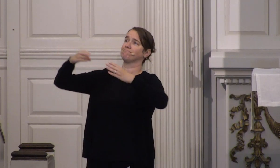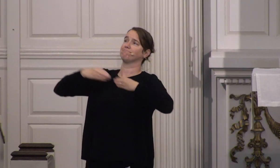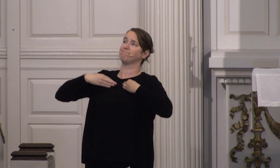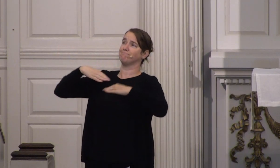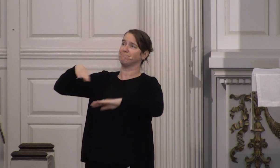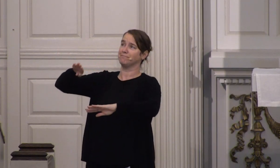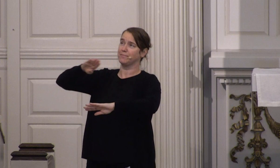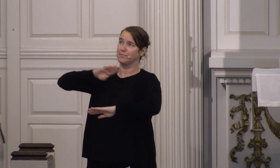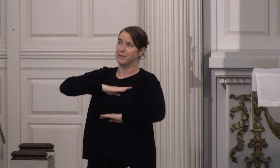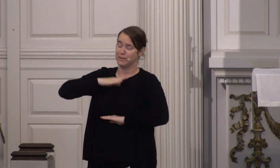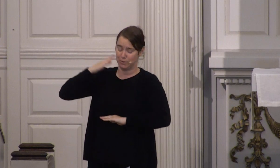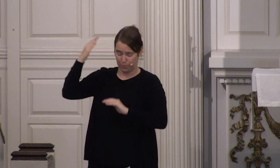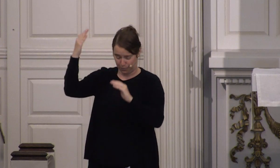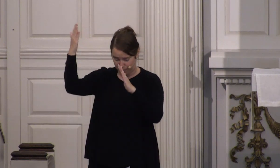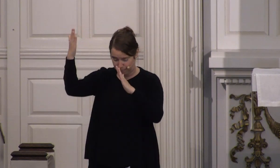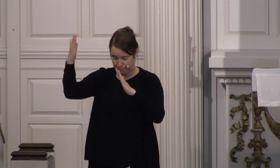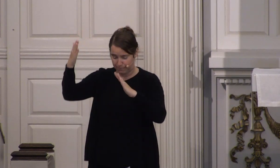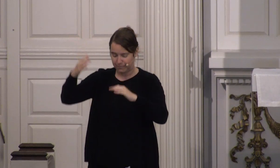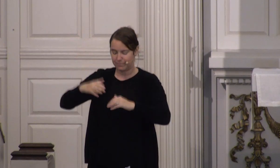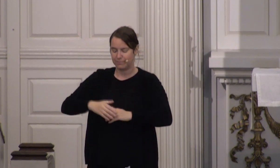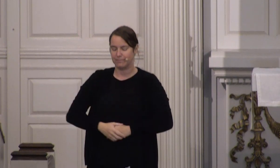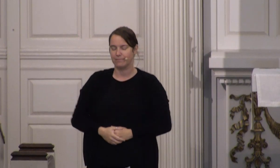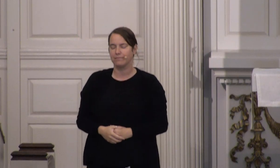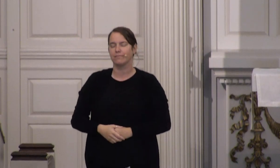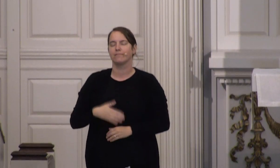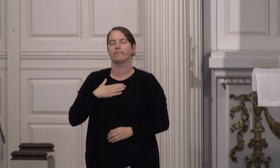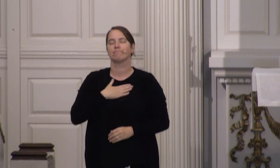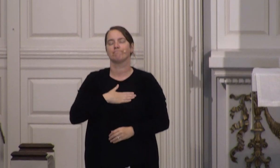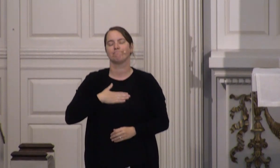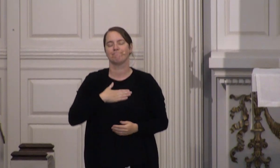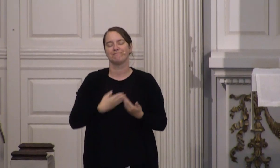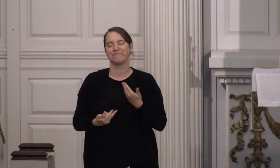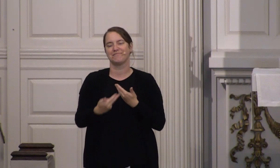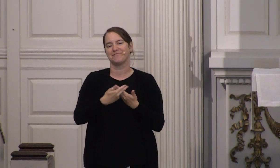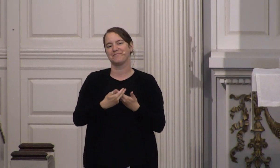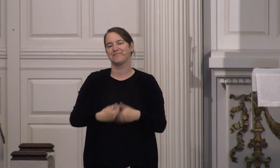be glad in the Lord.